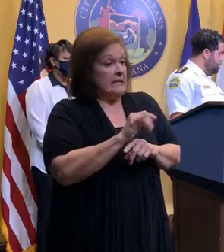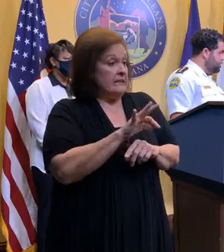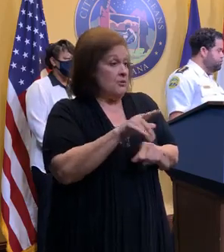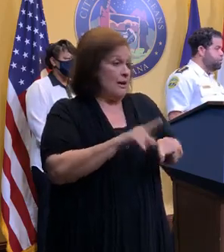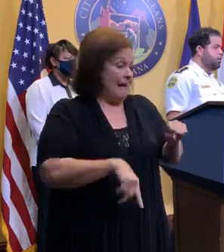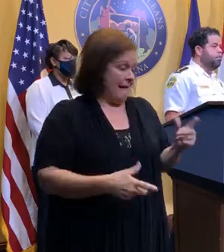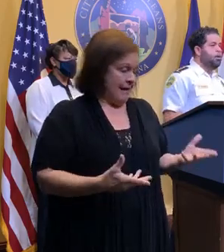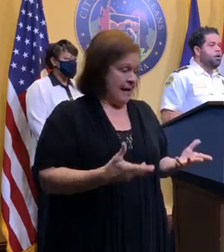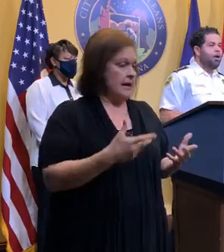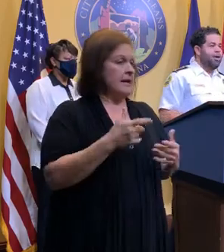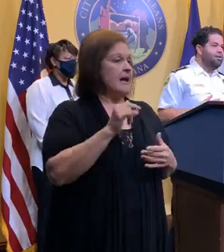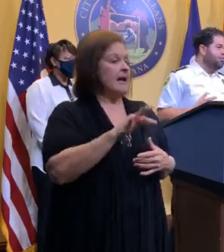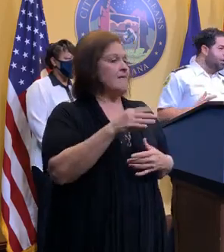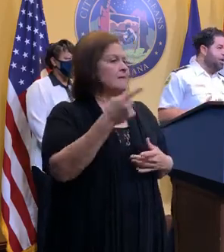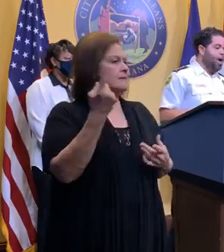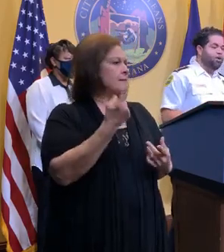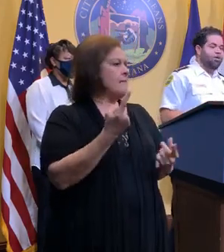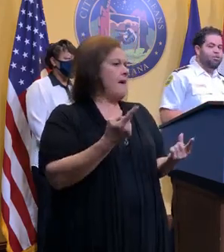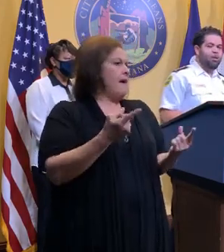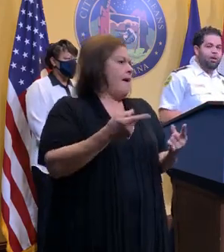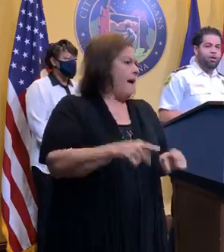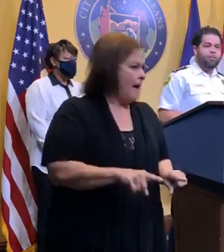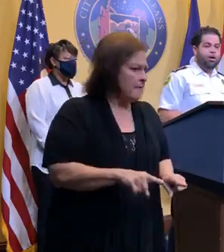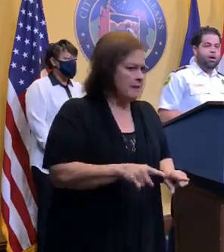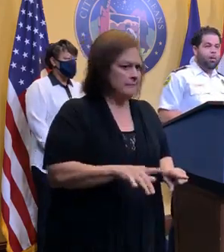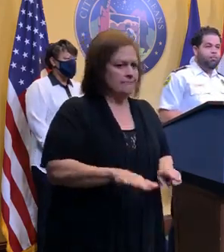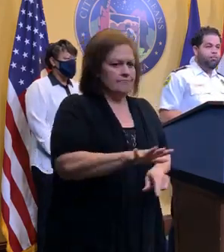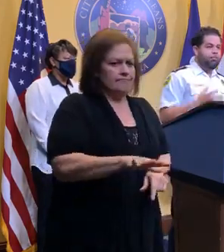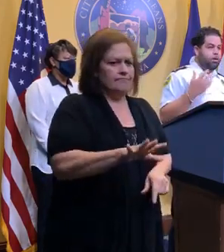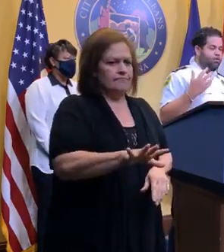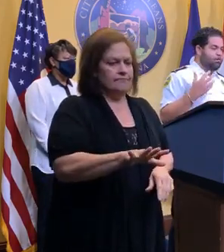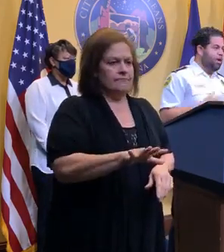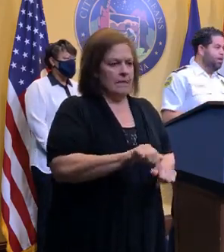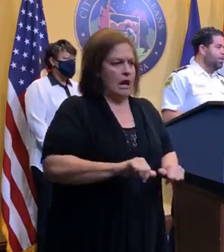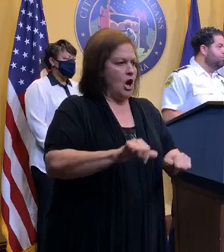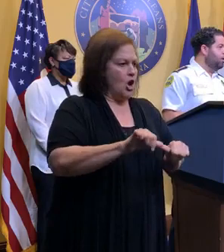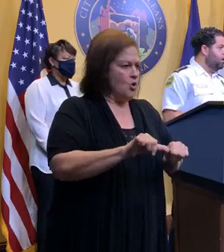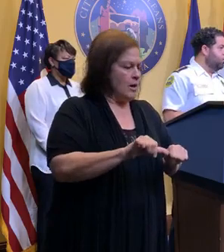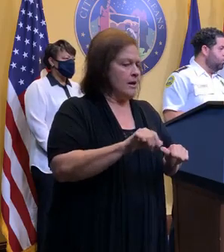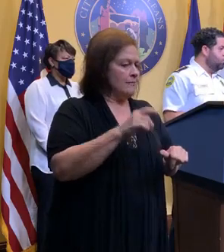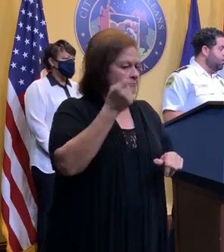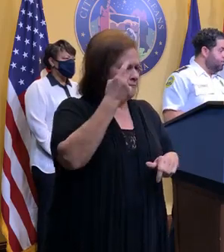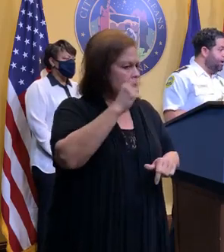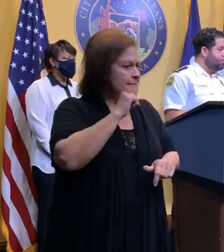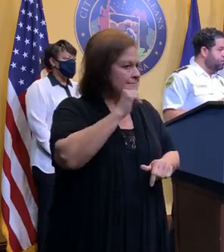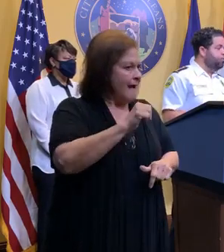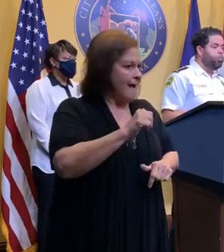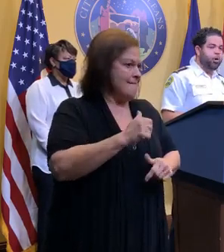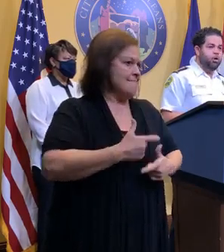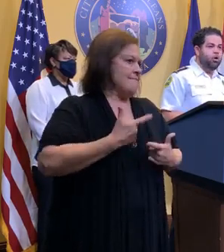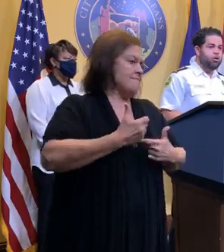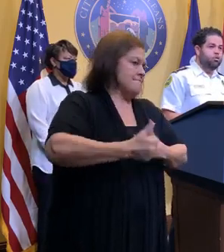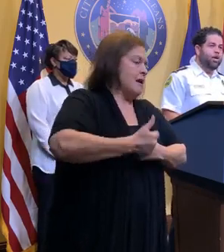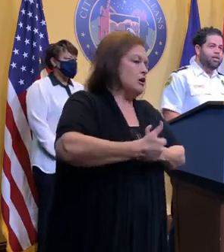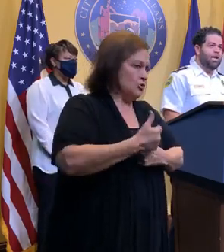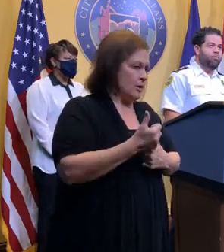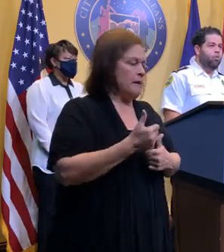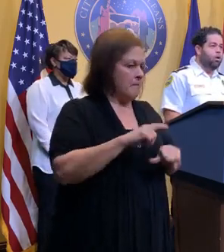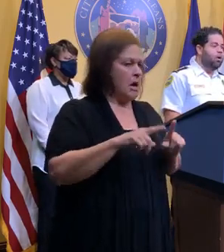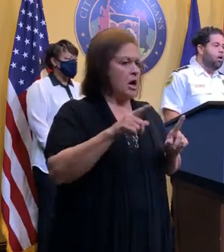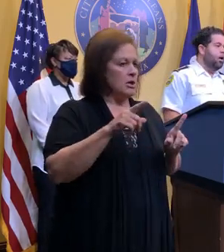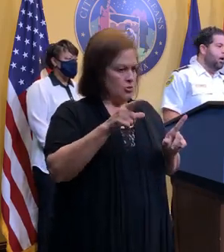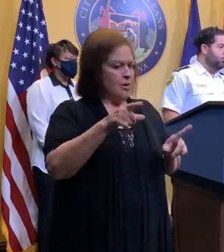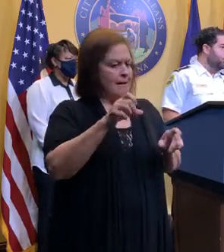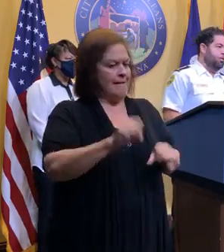of calls because of some activity happening in the city, if it's not life-threatening or you text is appropriate, you can also